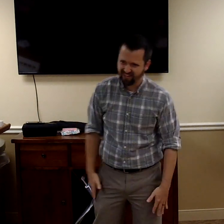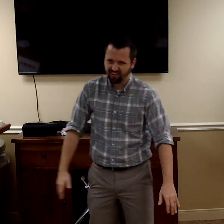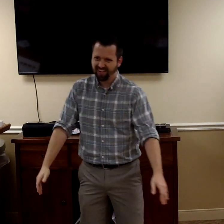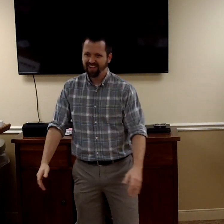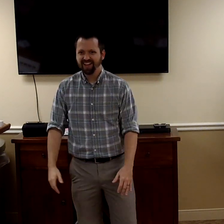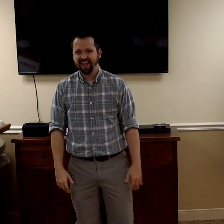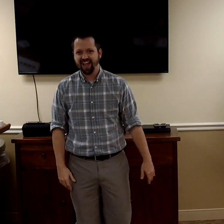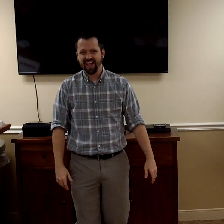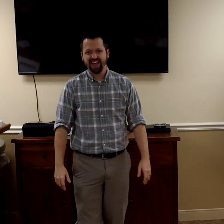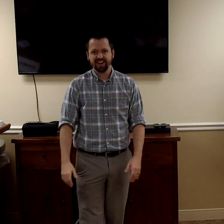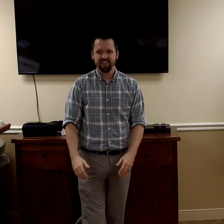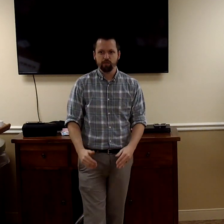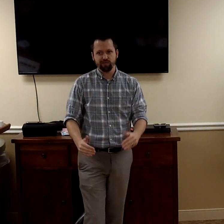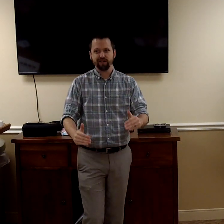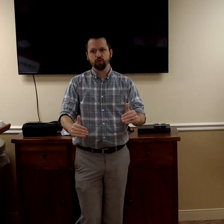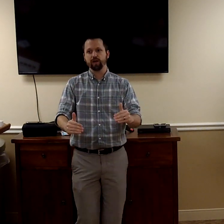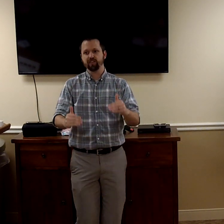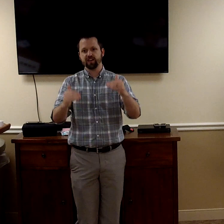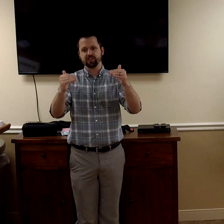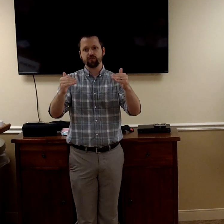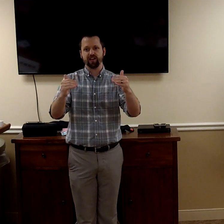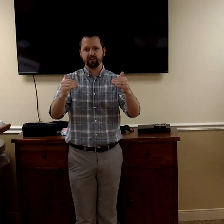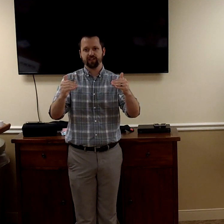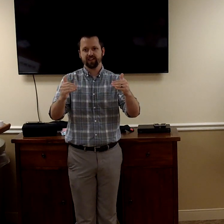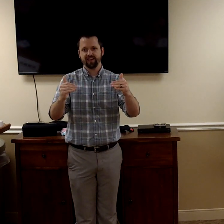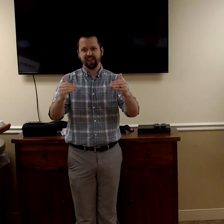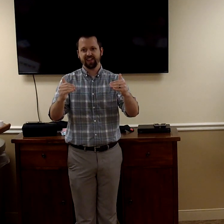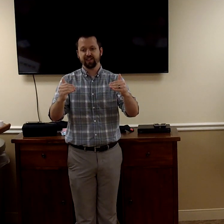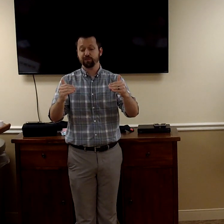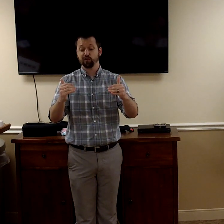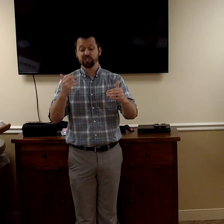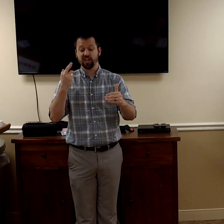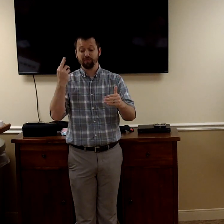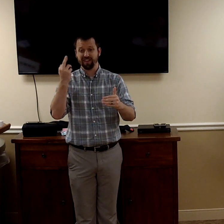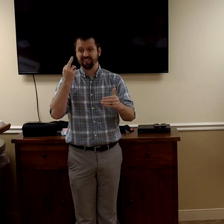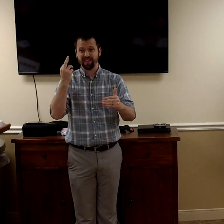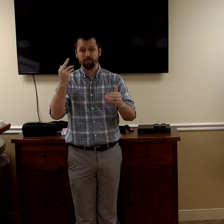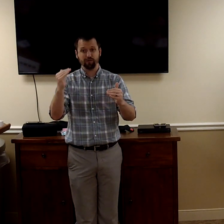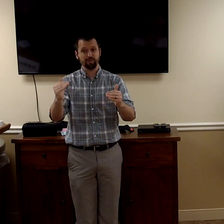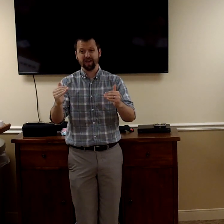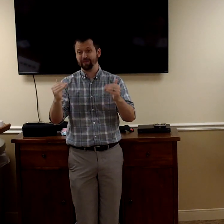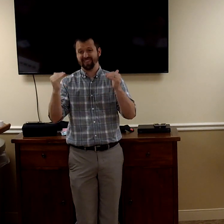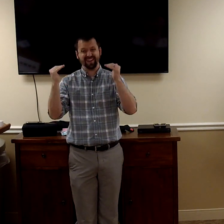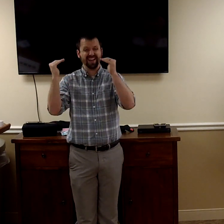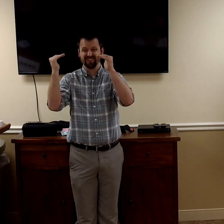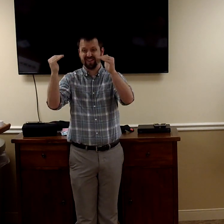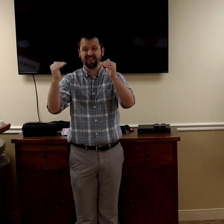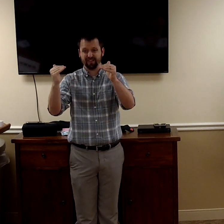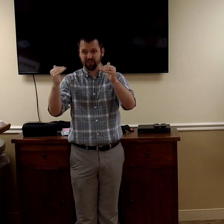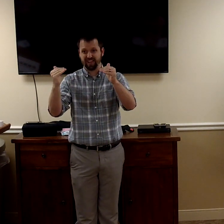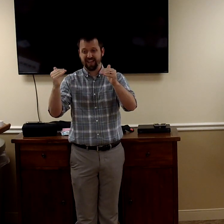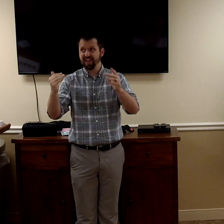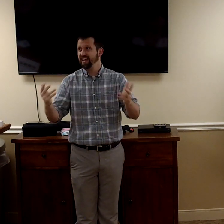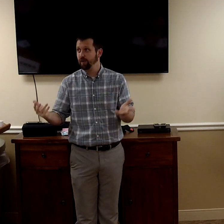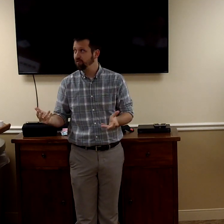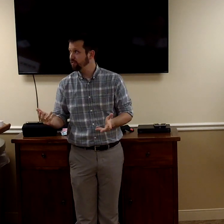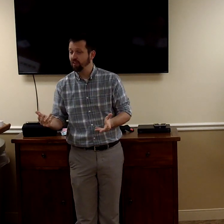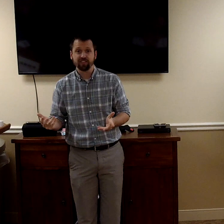Nights," and they moved everyone up to the next round. And then for some reason they moved me up to the next round after that. And I'm sitting there like, this was